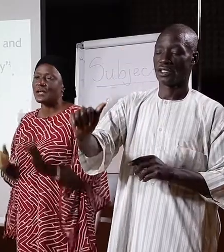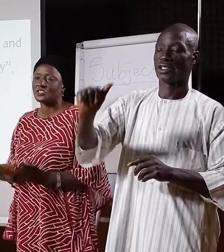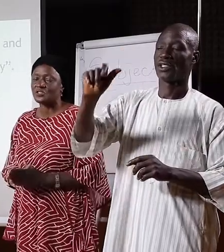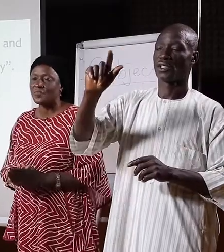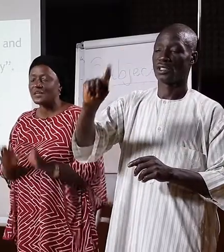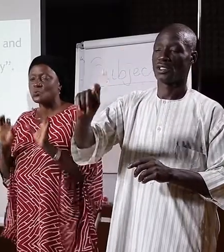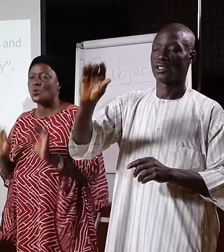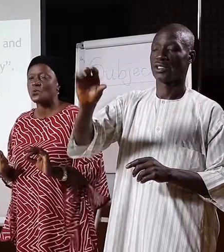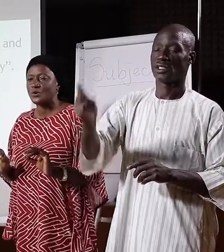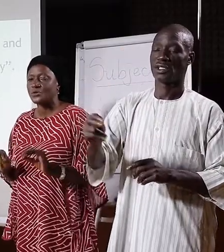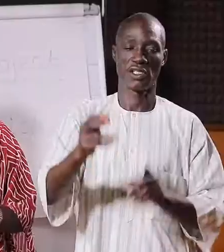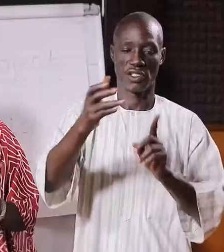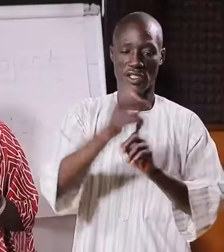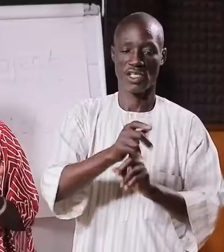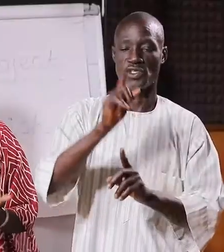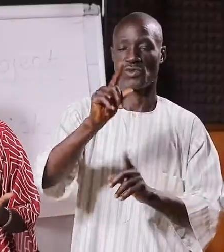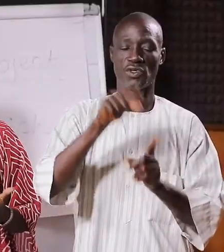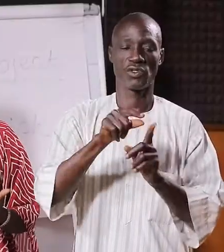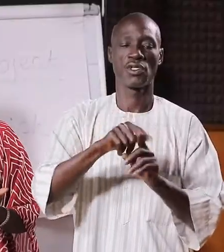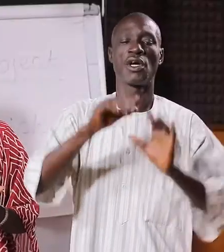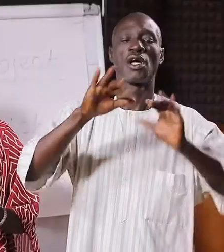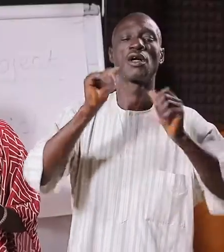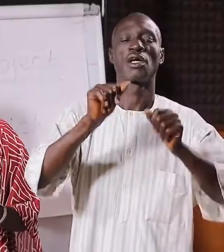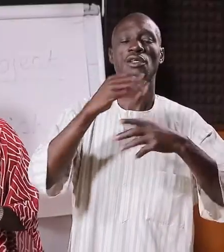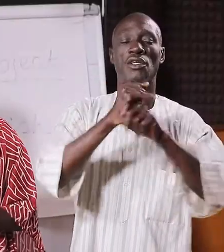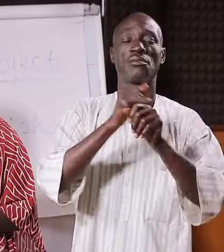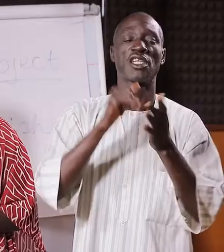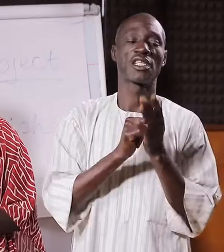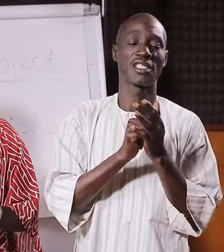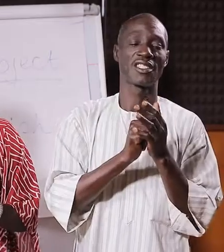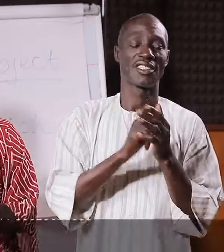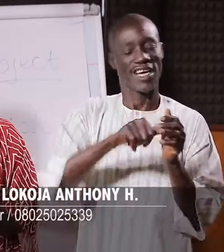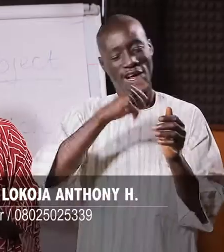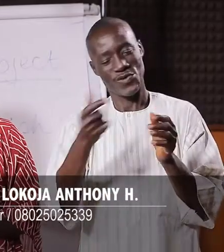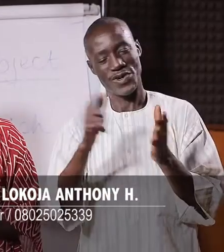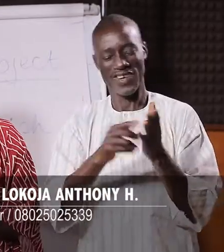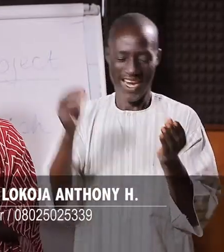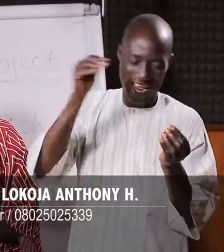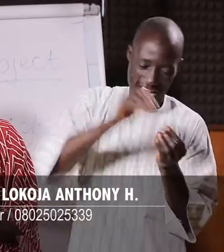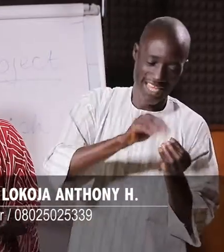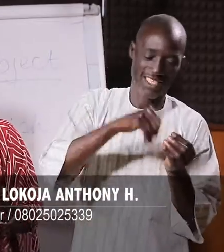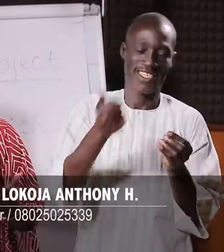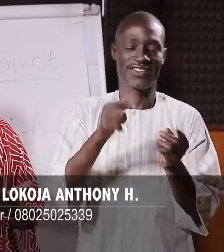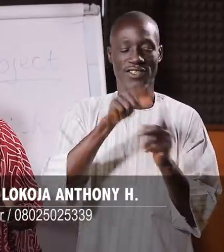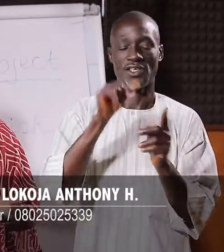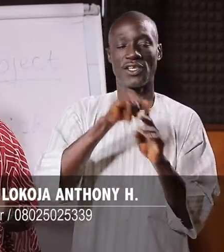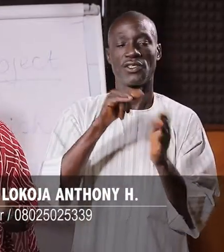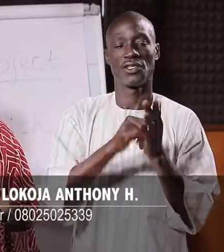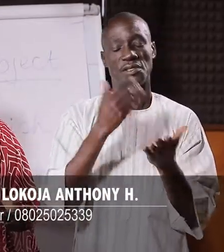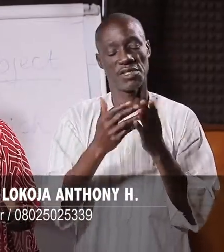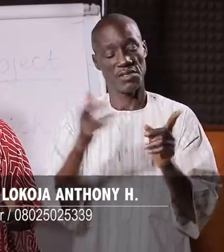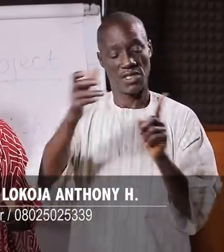C-A-T-C-H, catch. That's one word. How do you make it a phrase? Get another word and add to it. Maybe catch